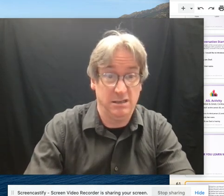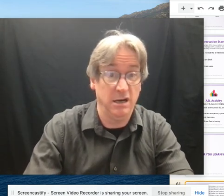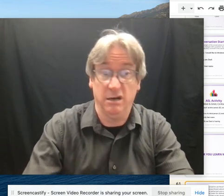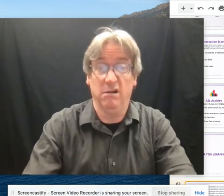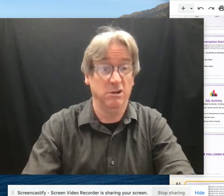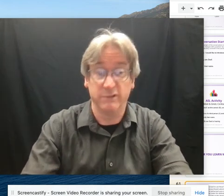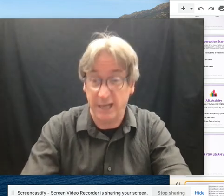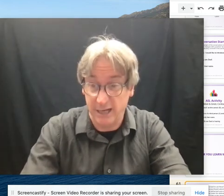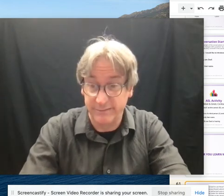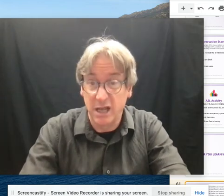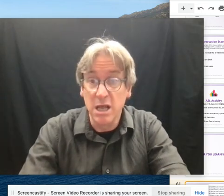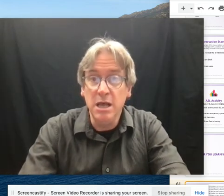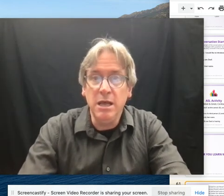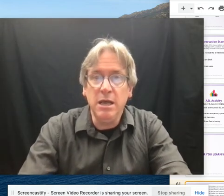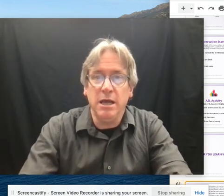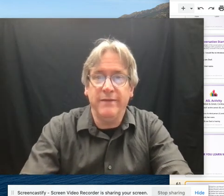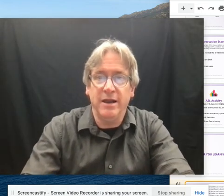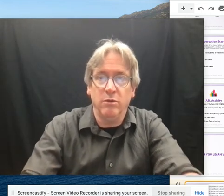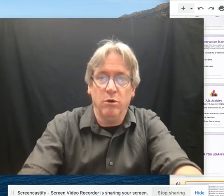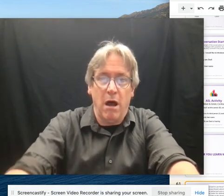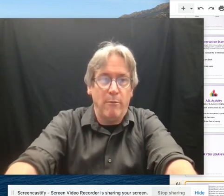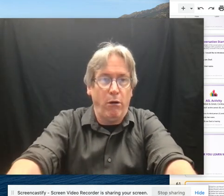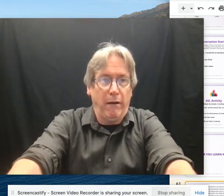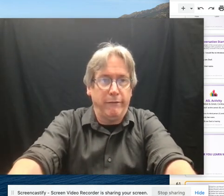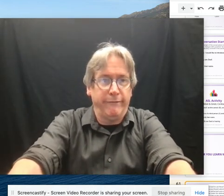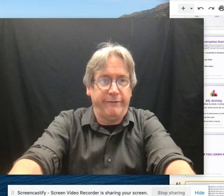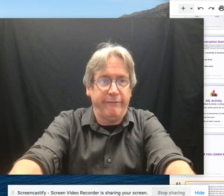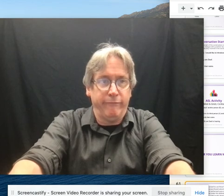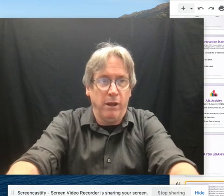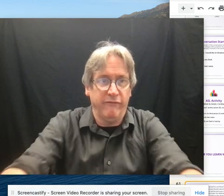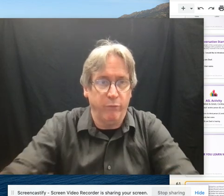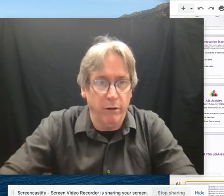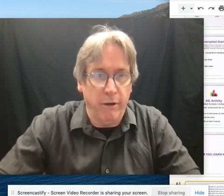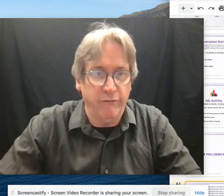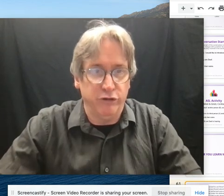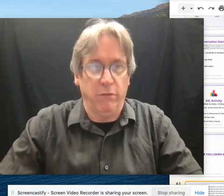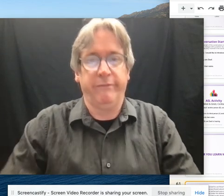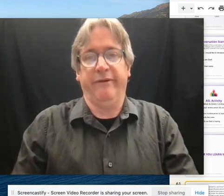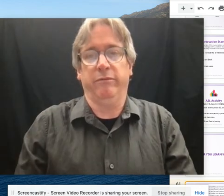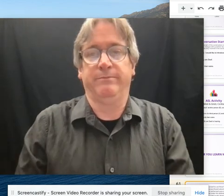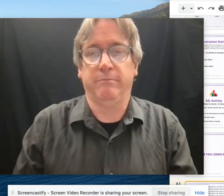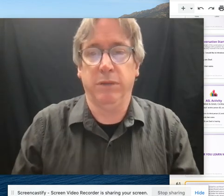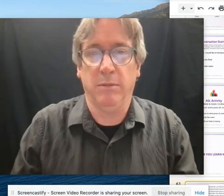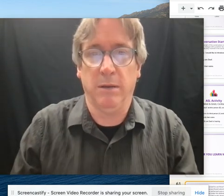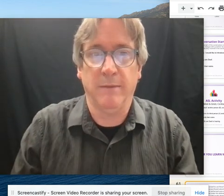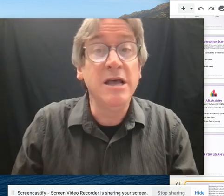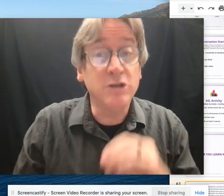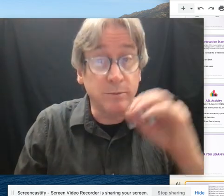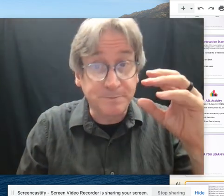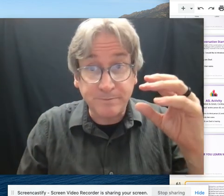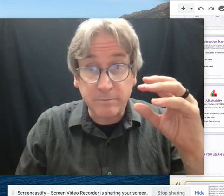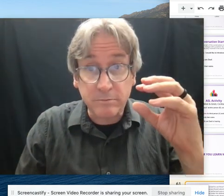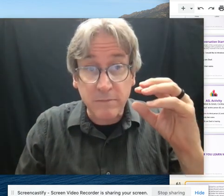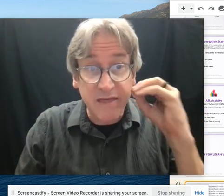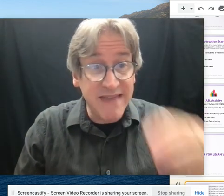because I'm not signing it all over again. And then I'm only allowed to use this if we're official. So blah, blah, blah.